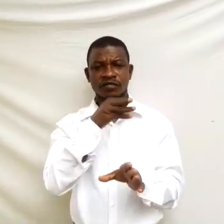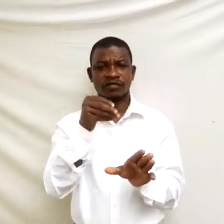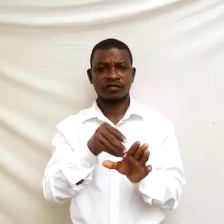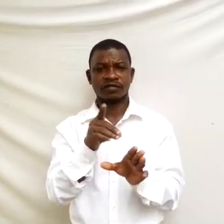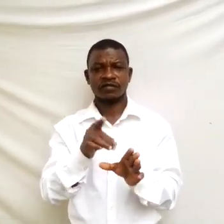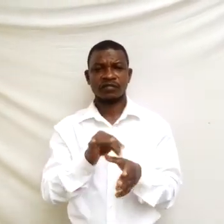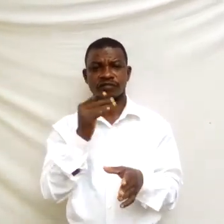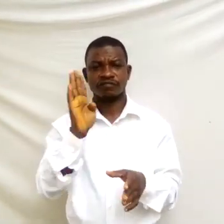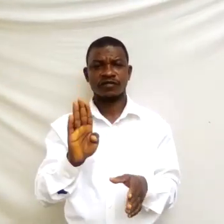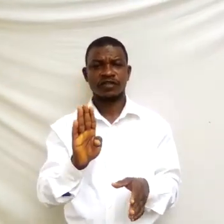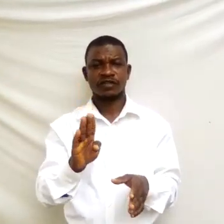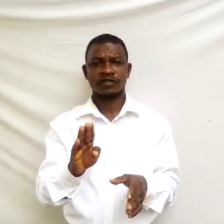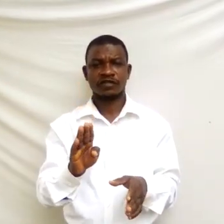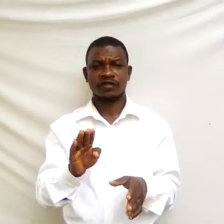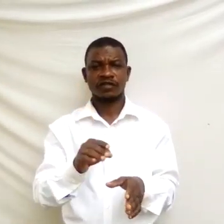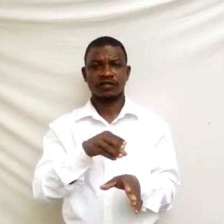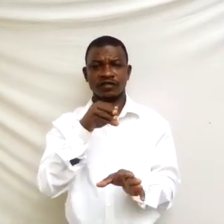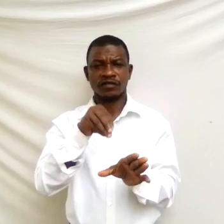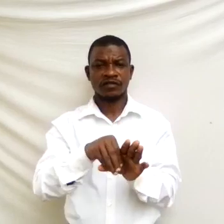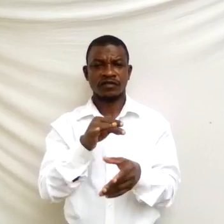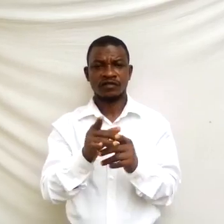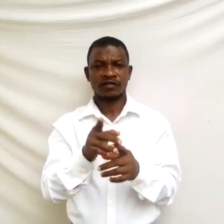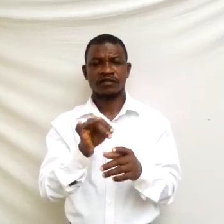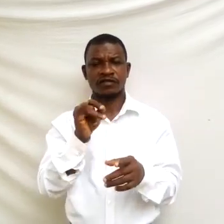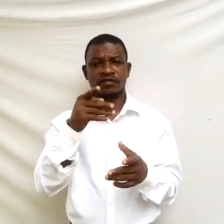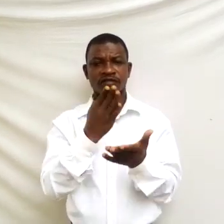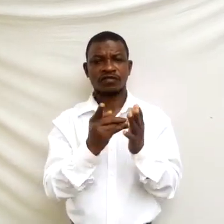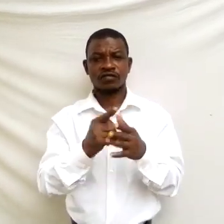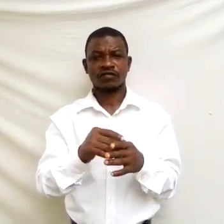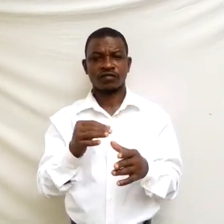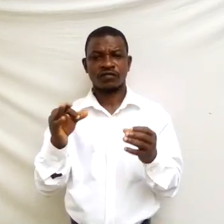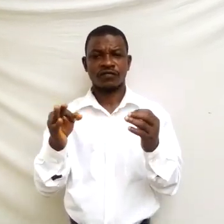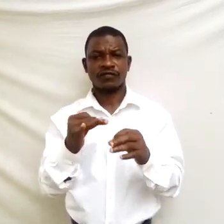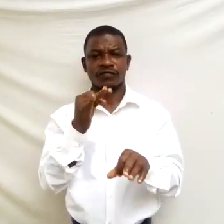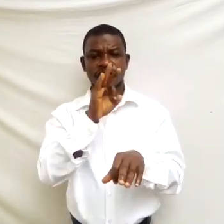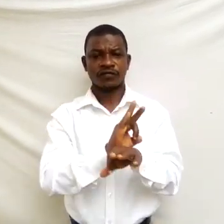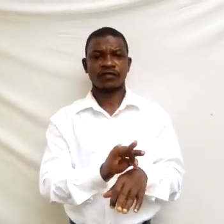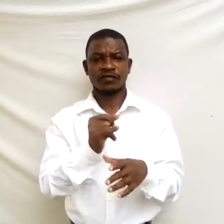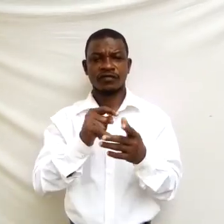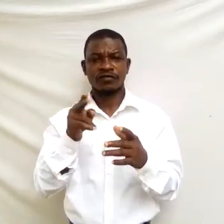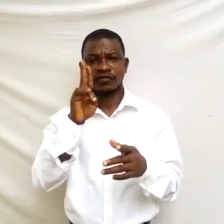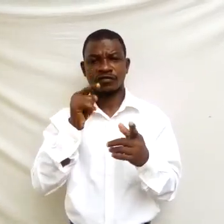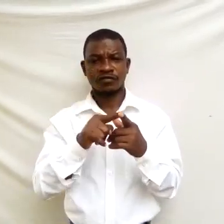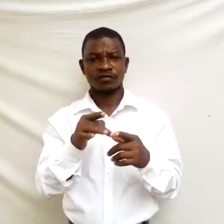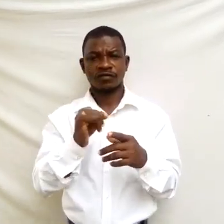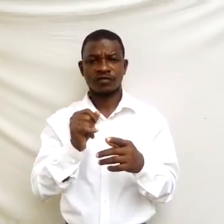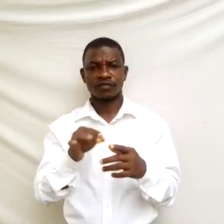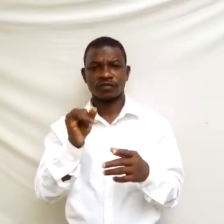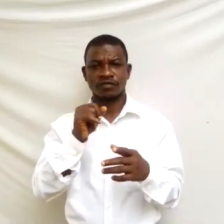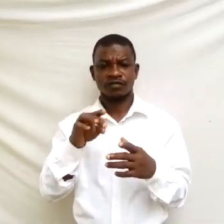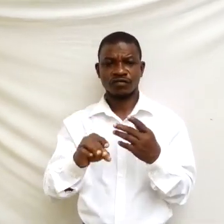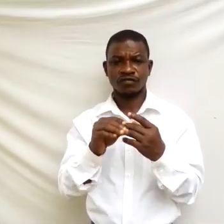B. Integrate some functions using 1. Substitution method,